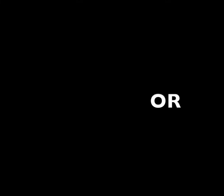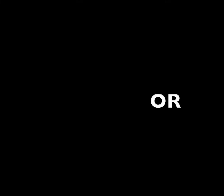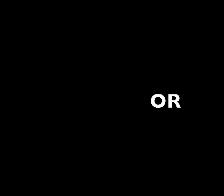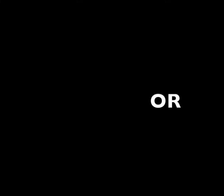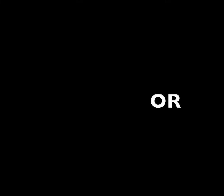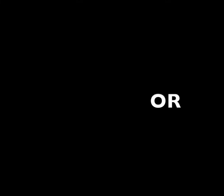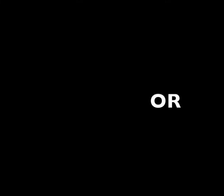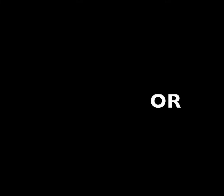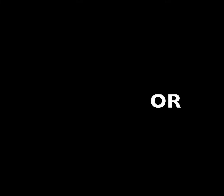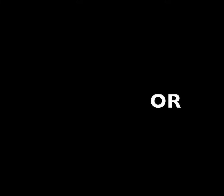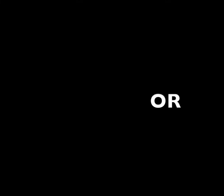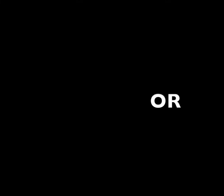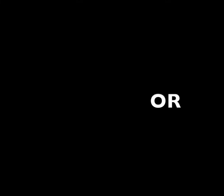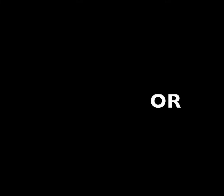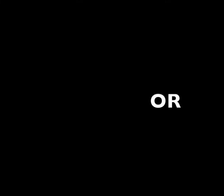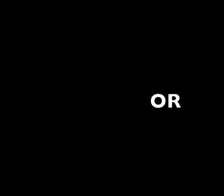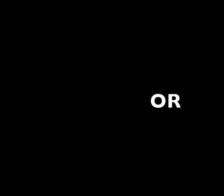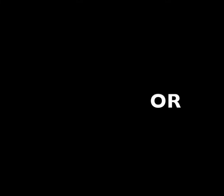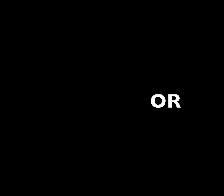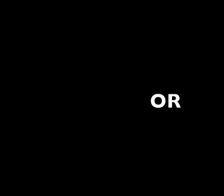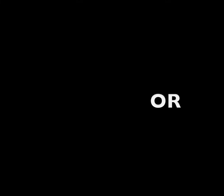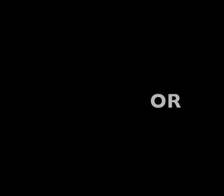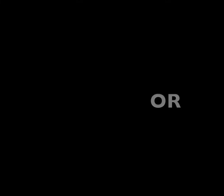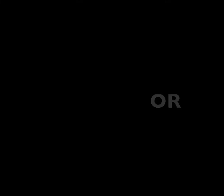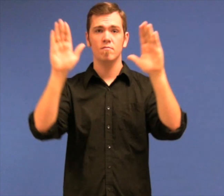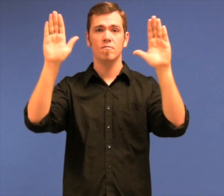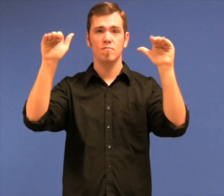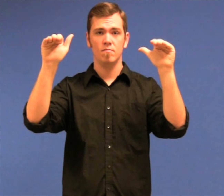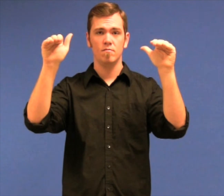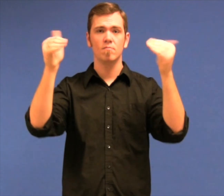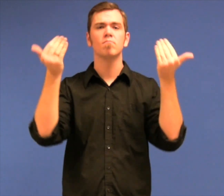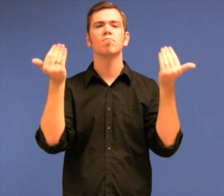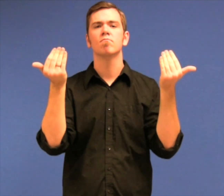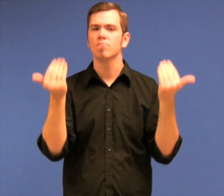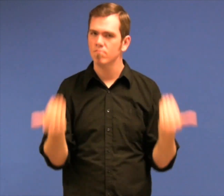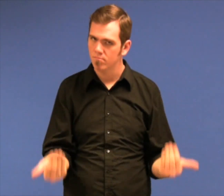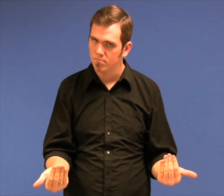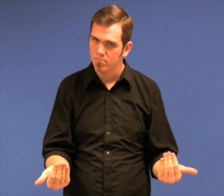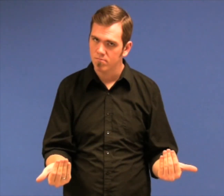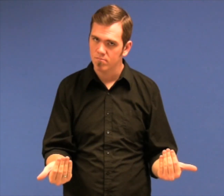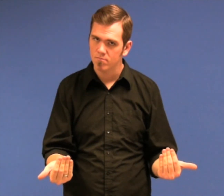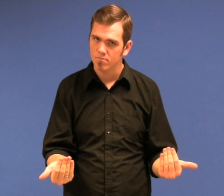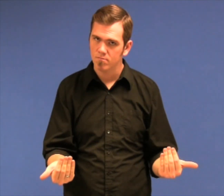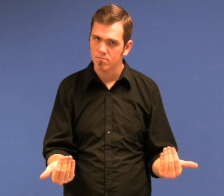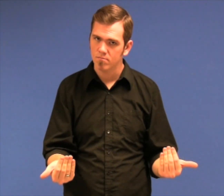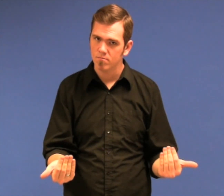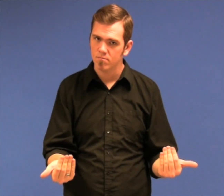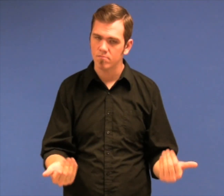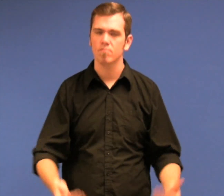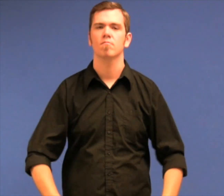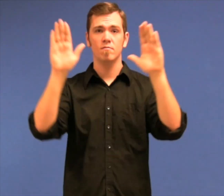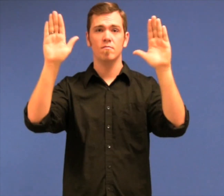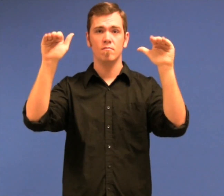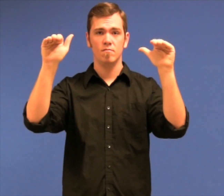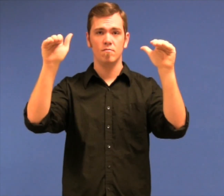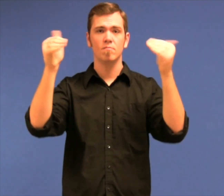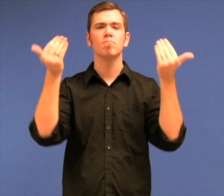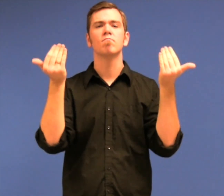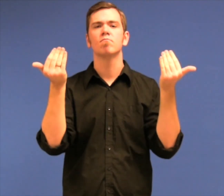Or, if you change the hand shape just a little bit, you just bend fives and it's now. But the movement stays the same.